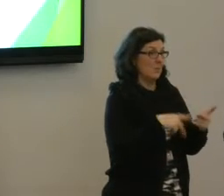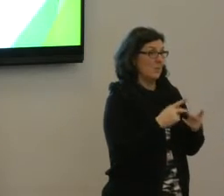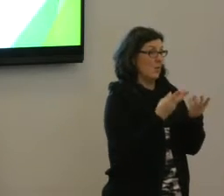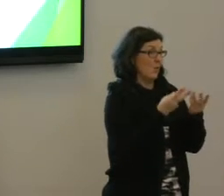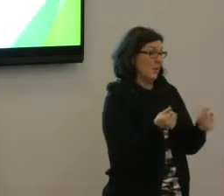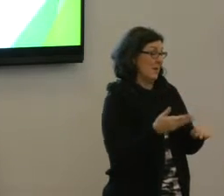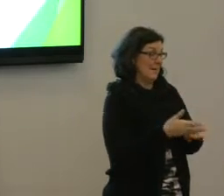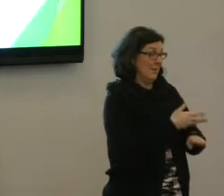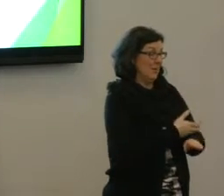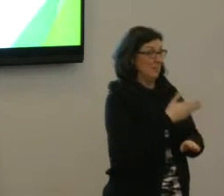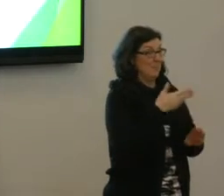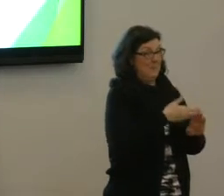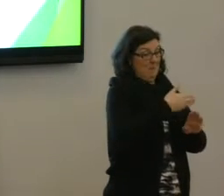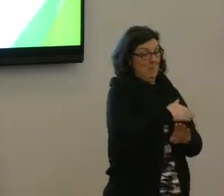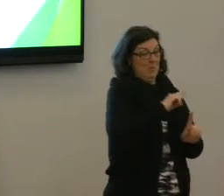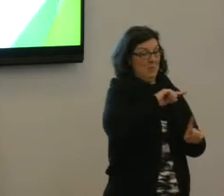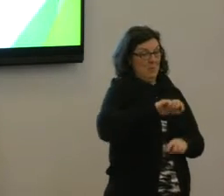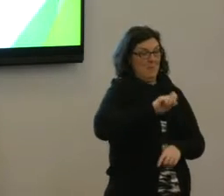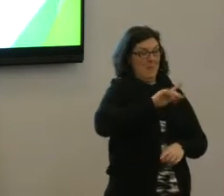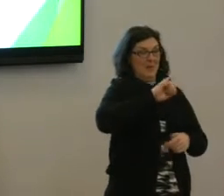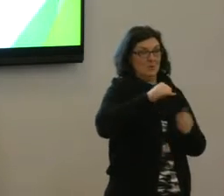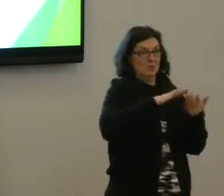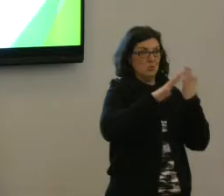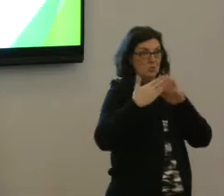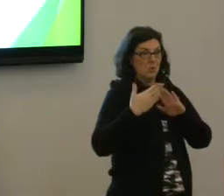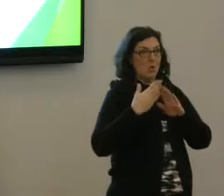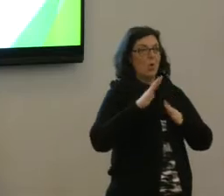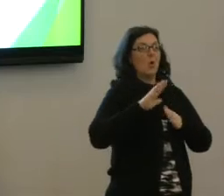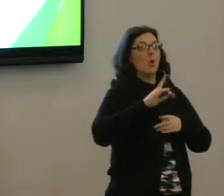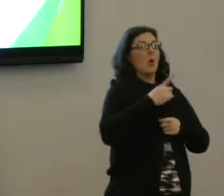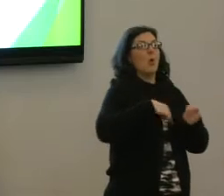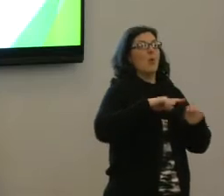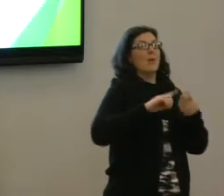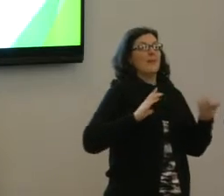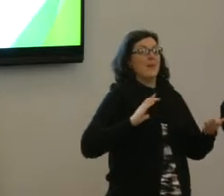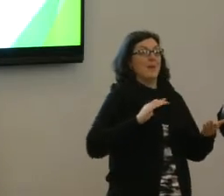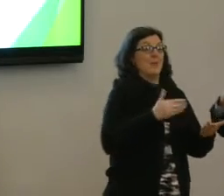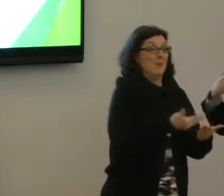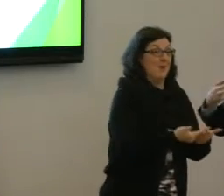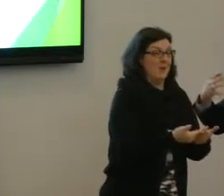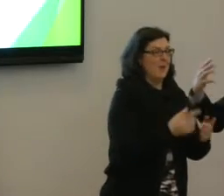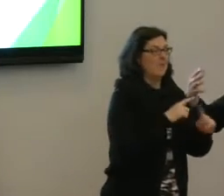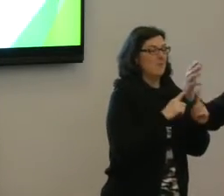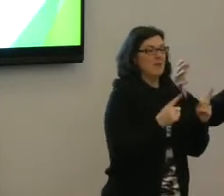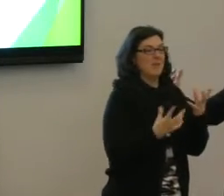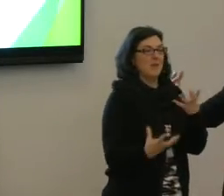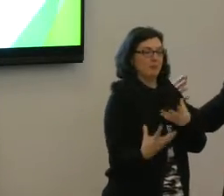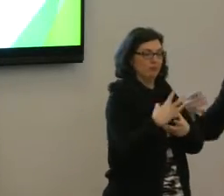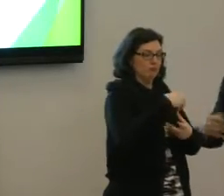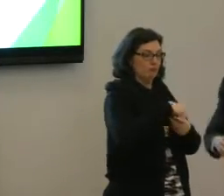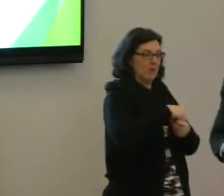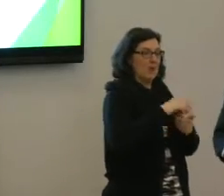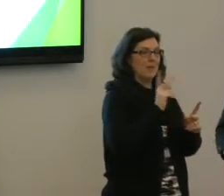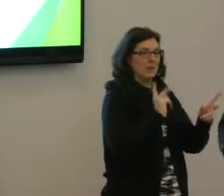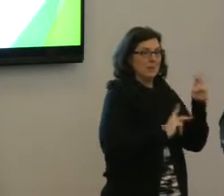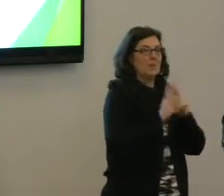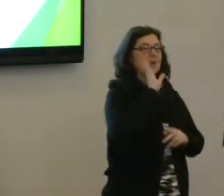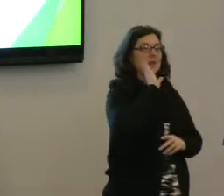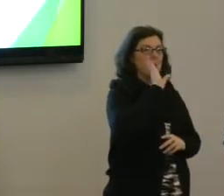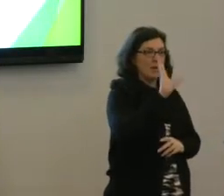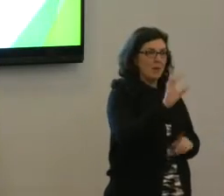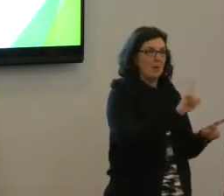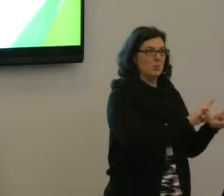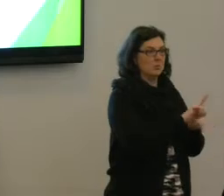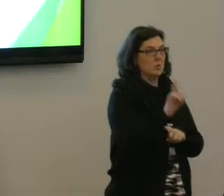healed. Or when they get there, they would be healed. But they are part of the people, and they too shall come. They too